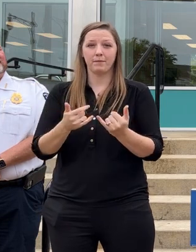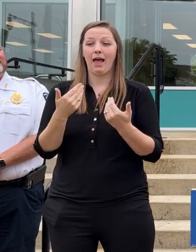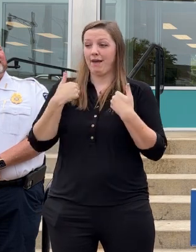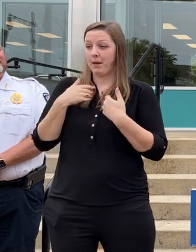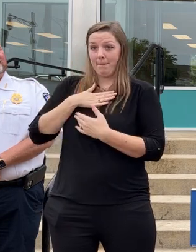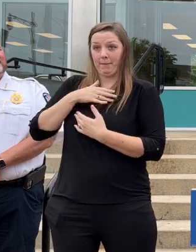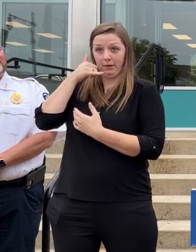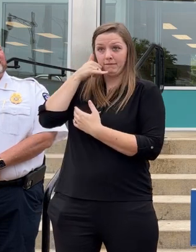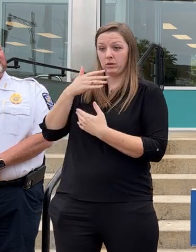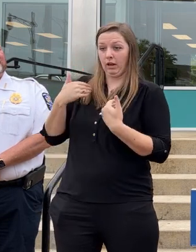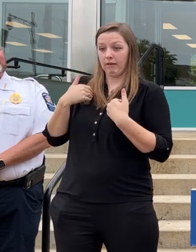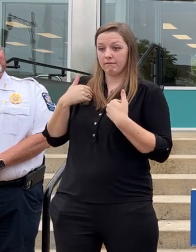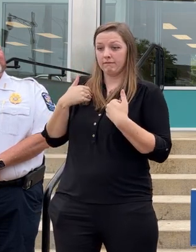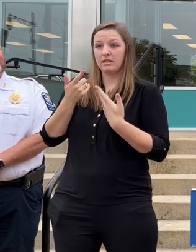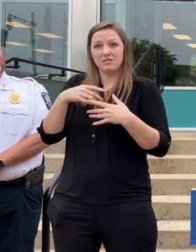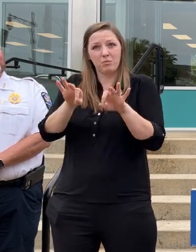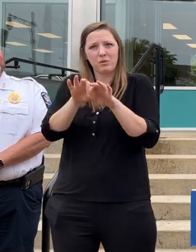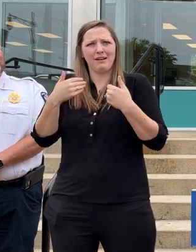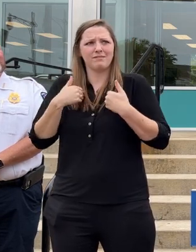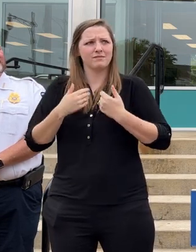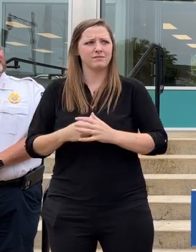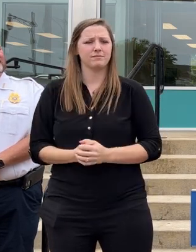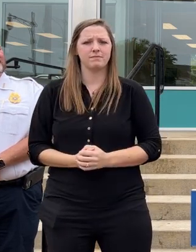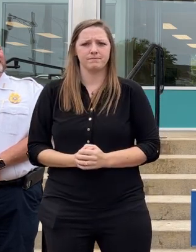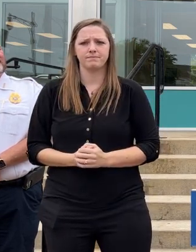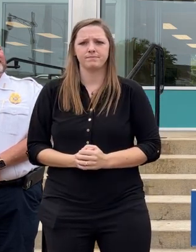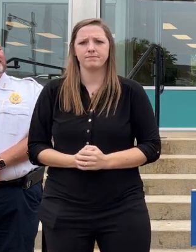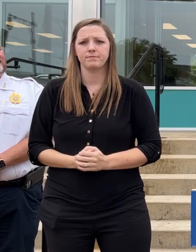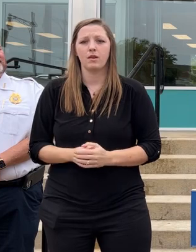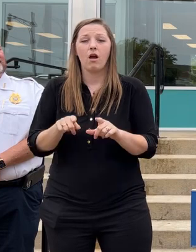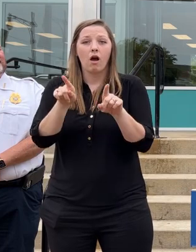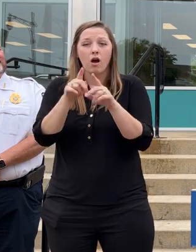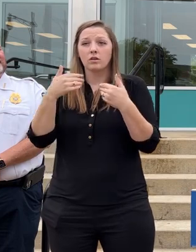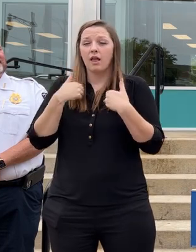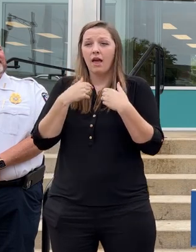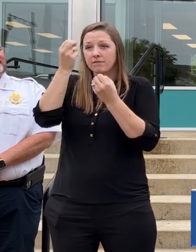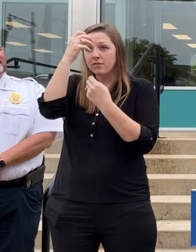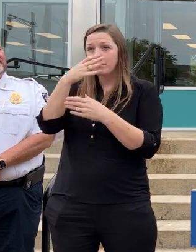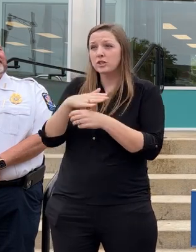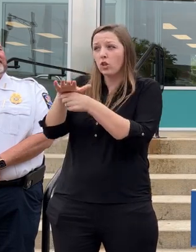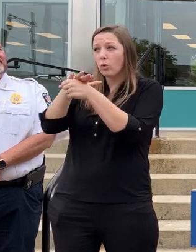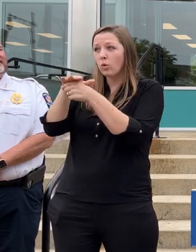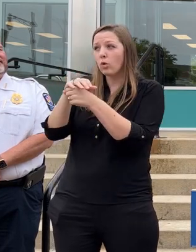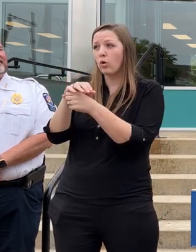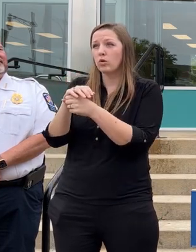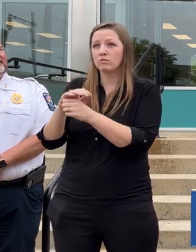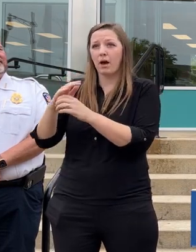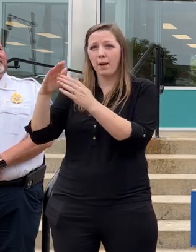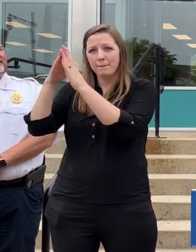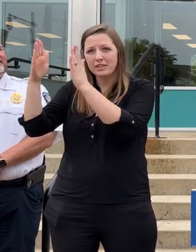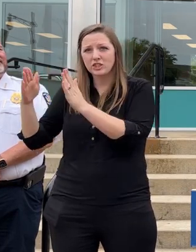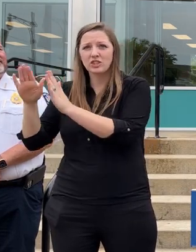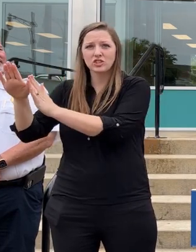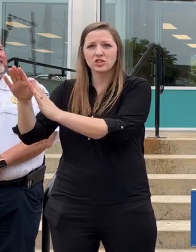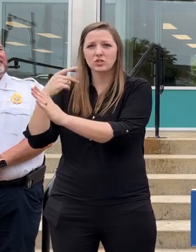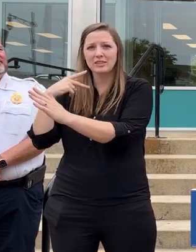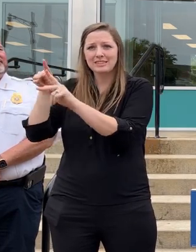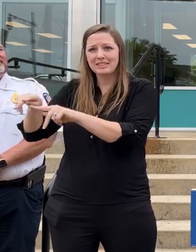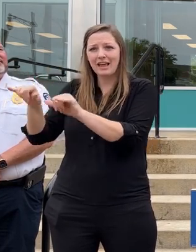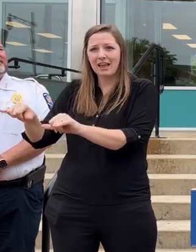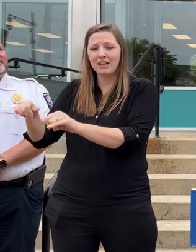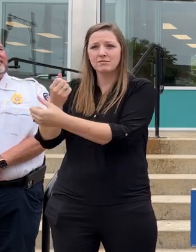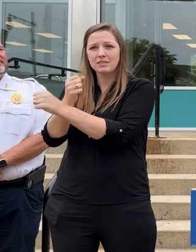phone. It's very important to have. It also has information on local shelters as well as evacuation routes if we